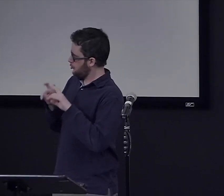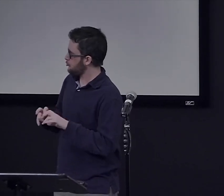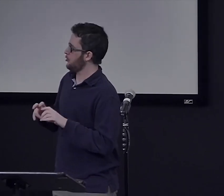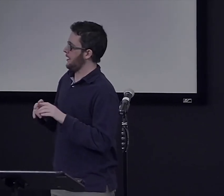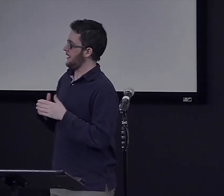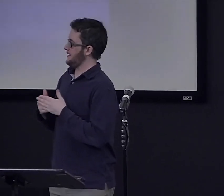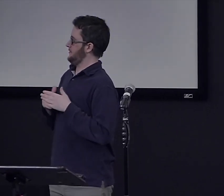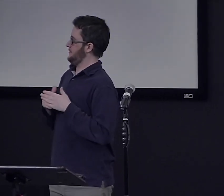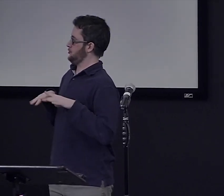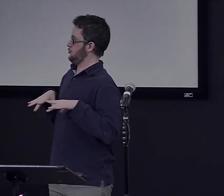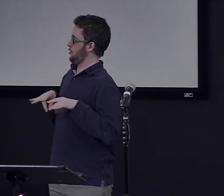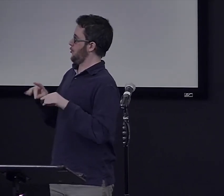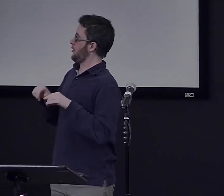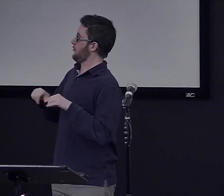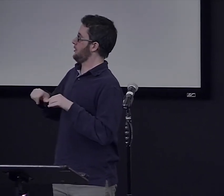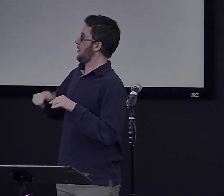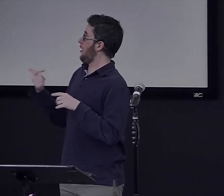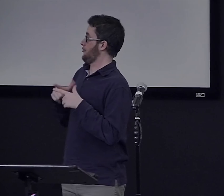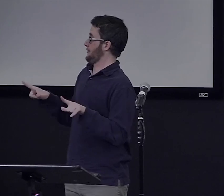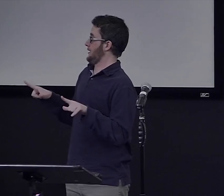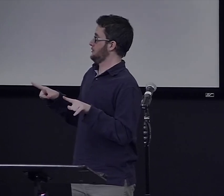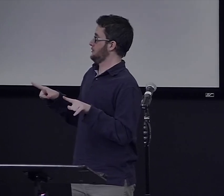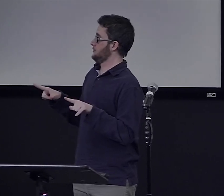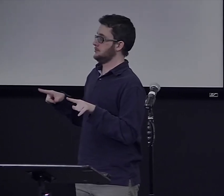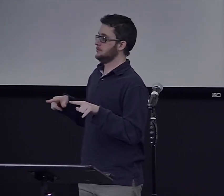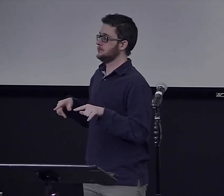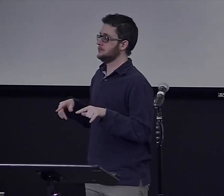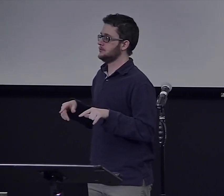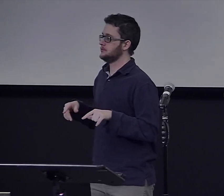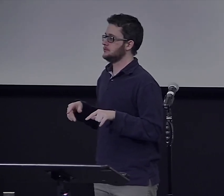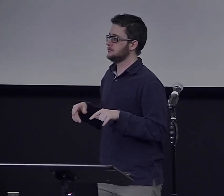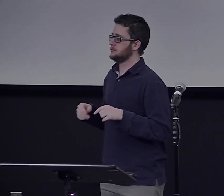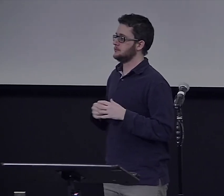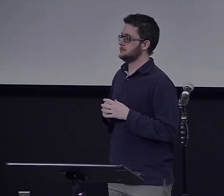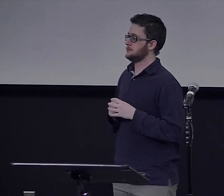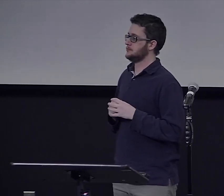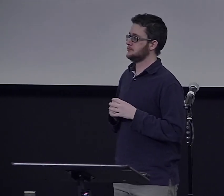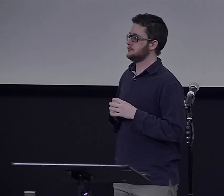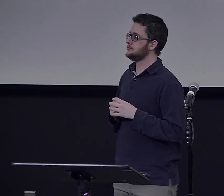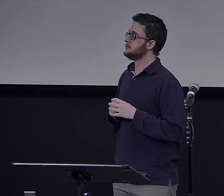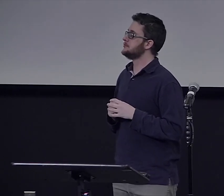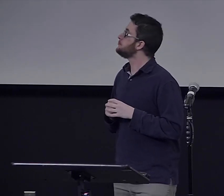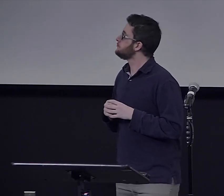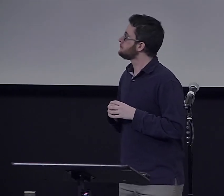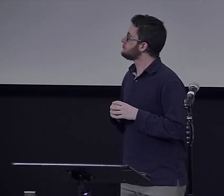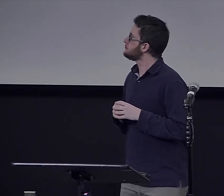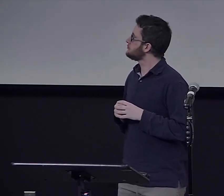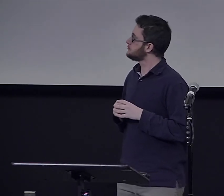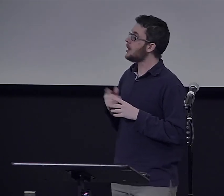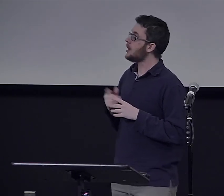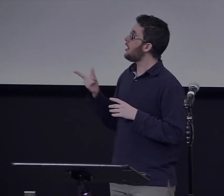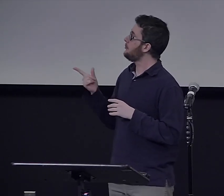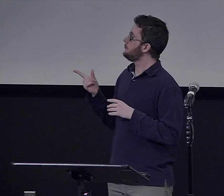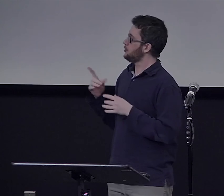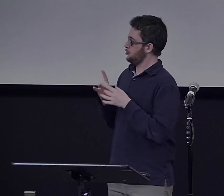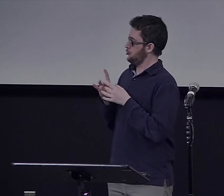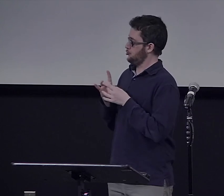so before you mentioned that you were doing your assessment could you talk a little bit more loudly yes thank you